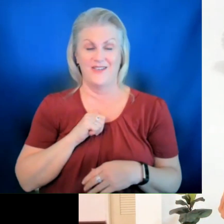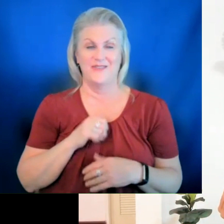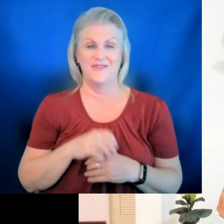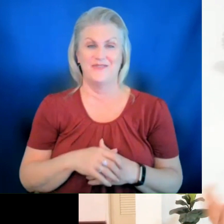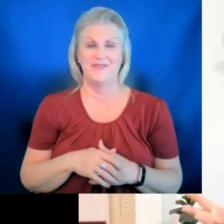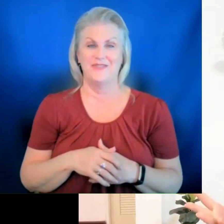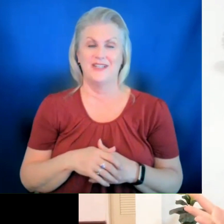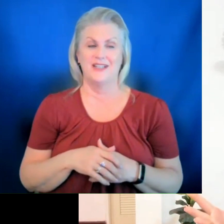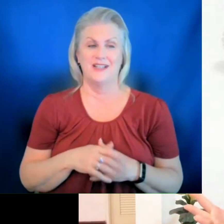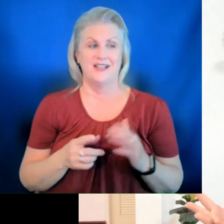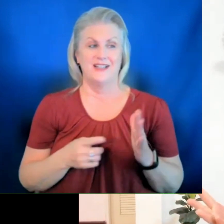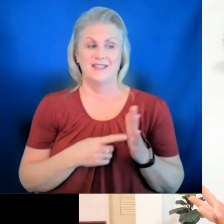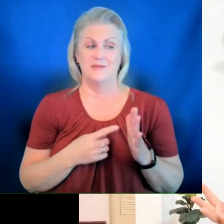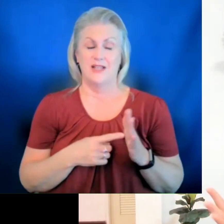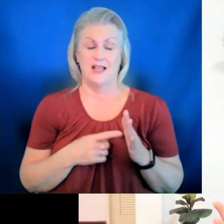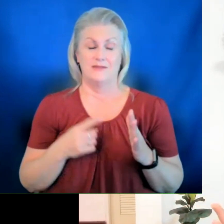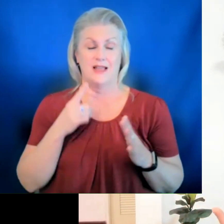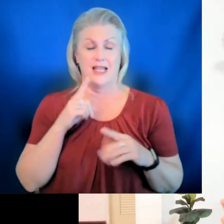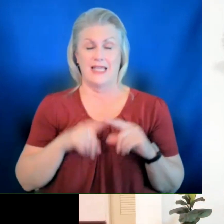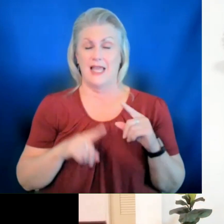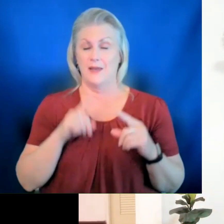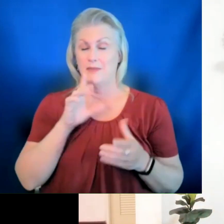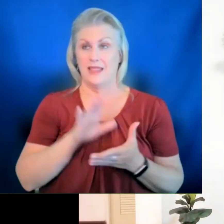to actually pinch myself.